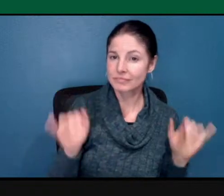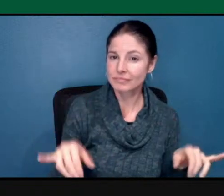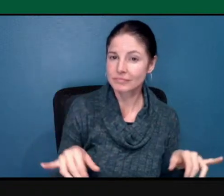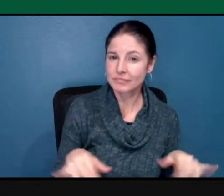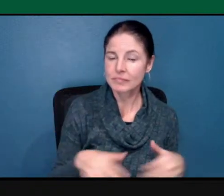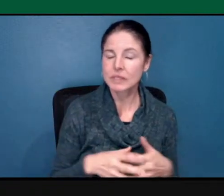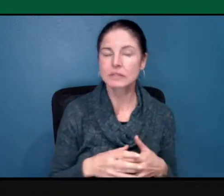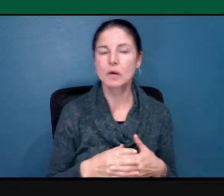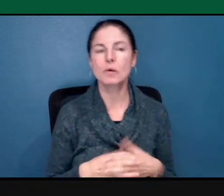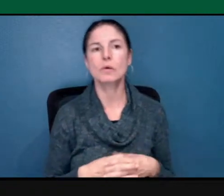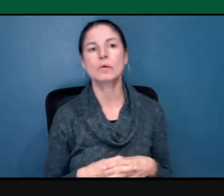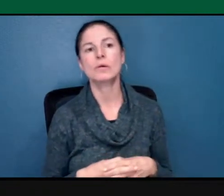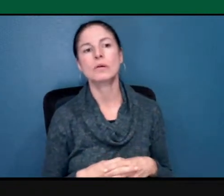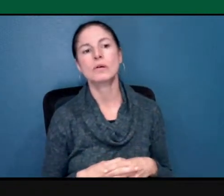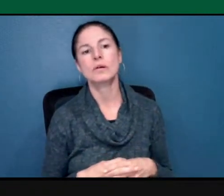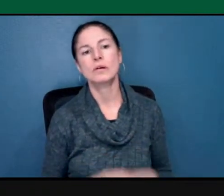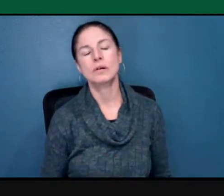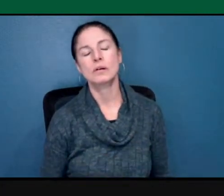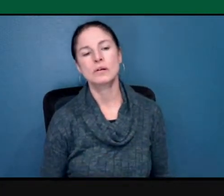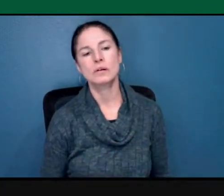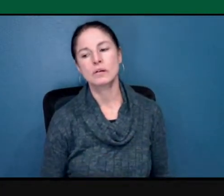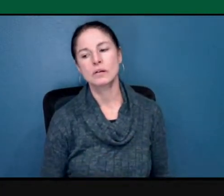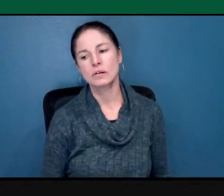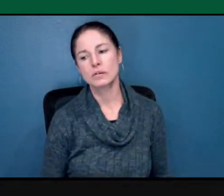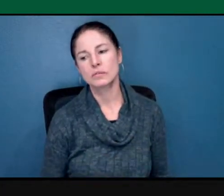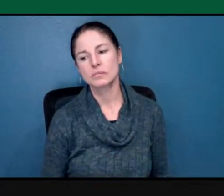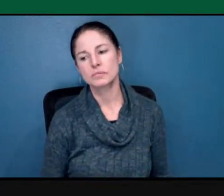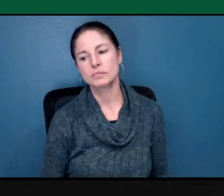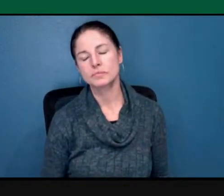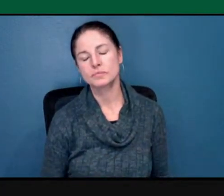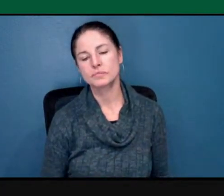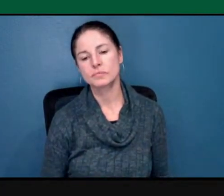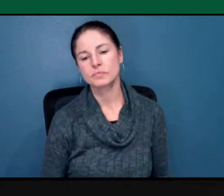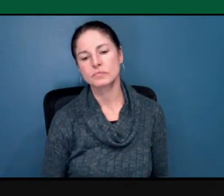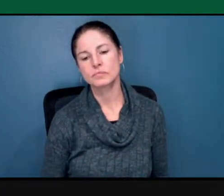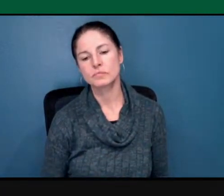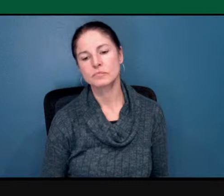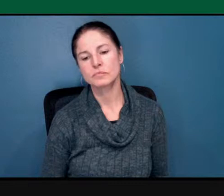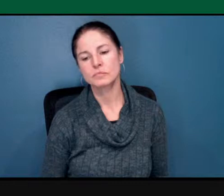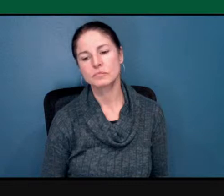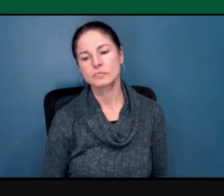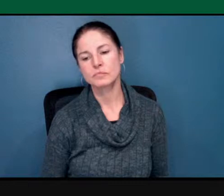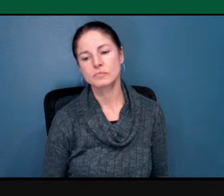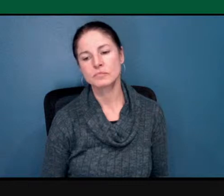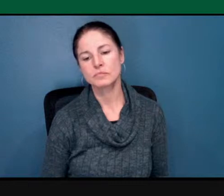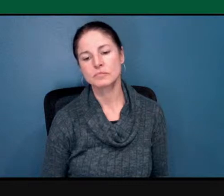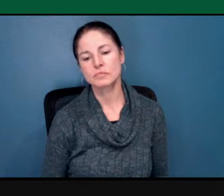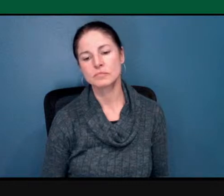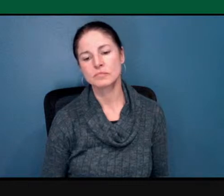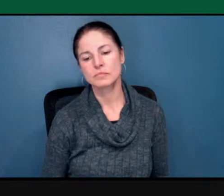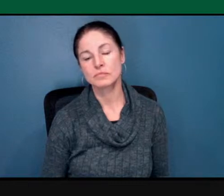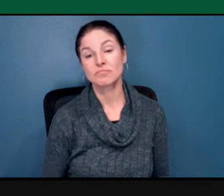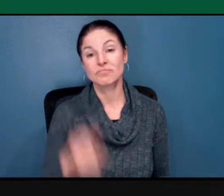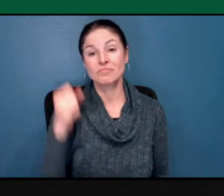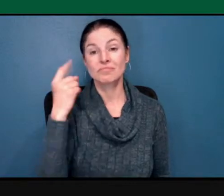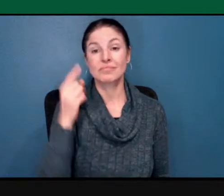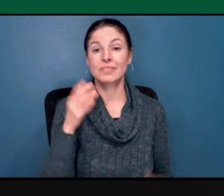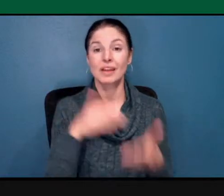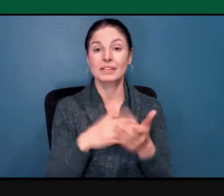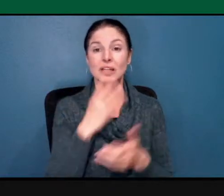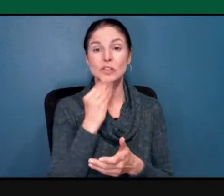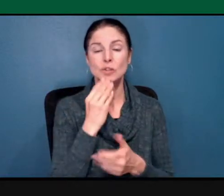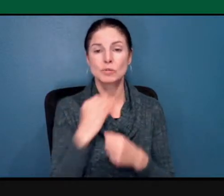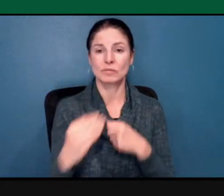it's, it's, it's actually, it affects all of us in many ways. Um, because again, if Western